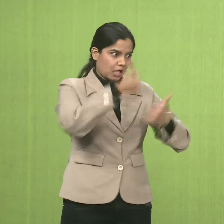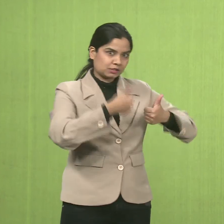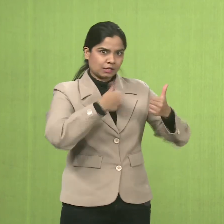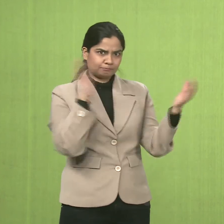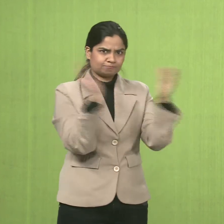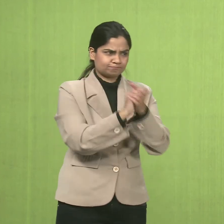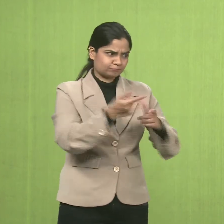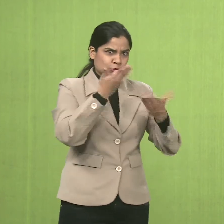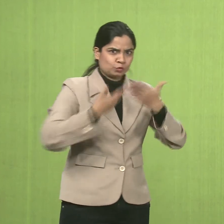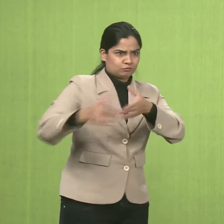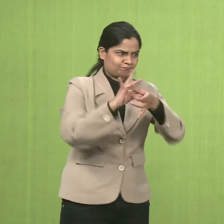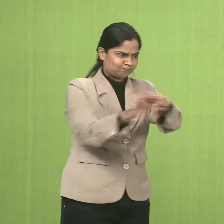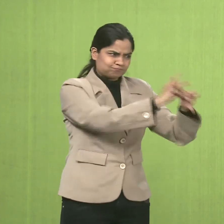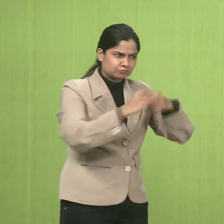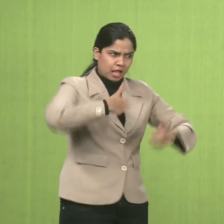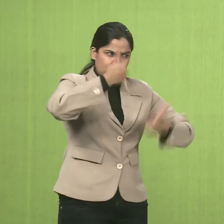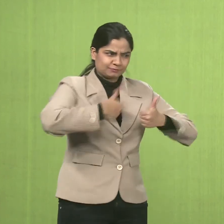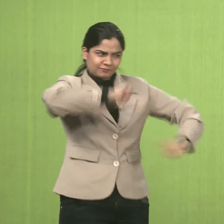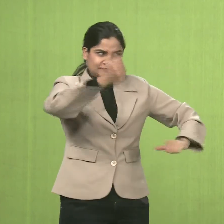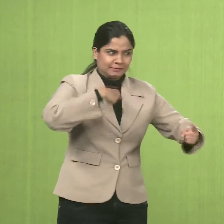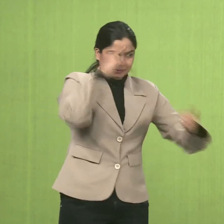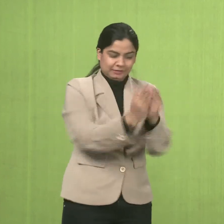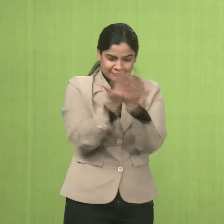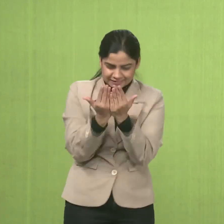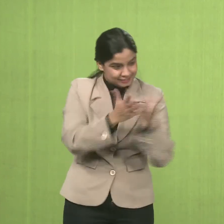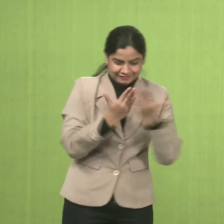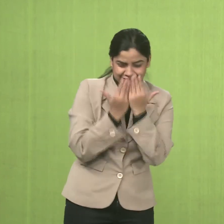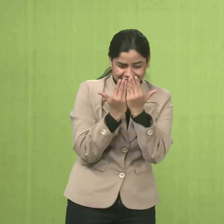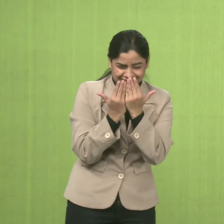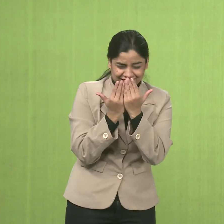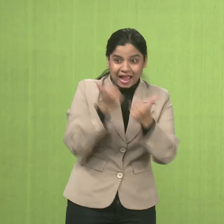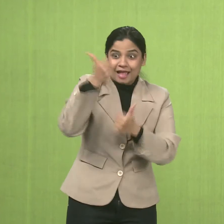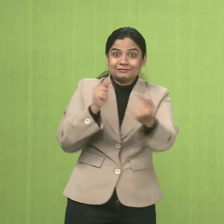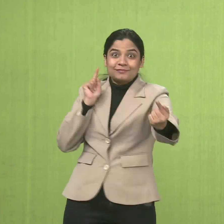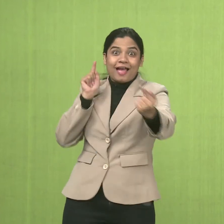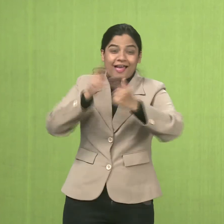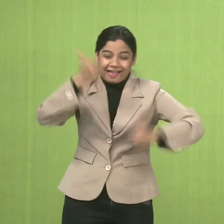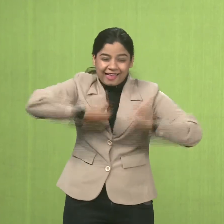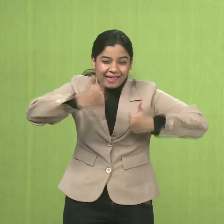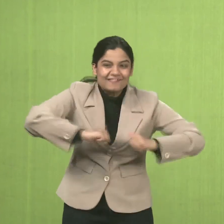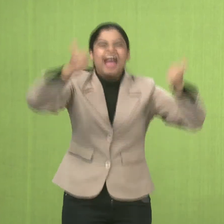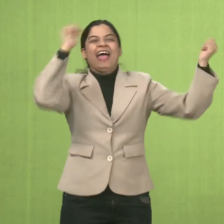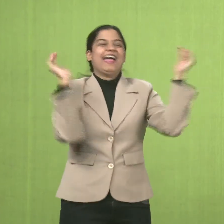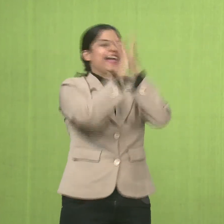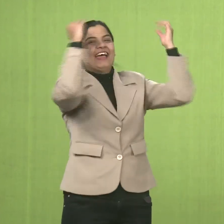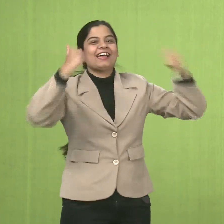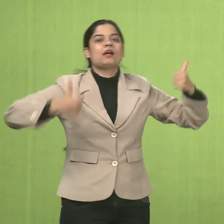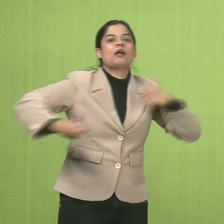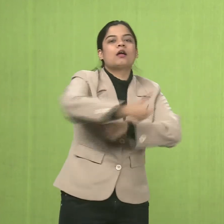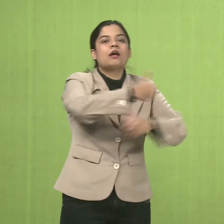Trying to do better in exams, being united and learning together, studying together, during exams,